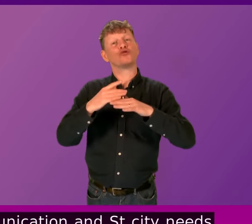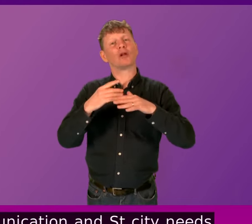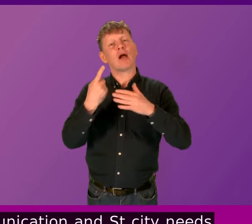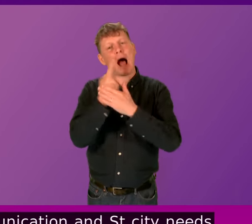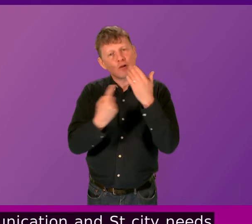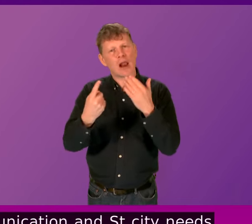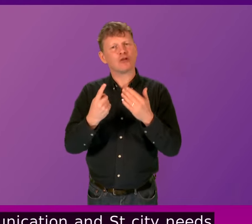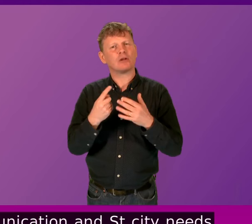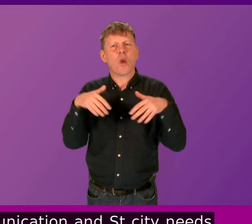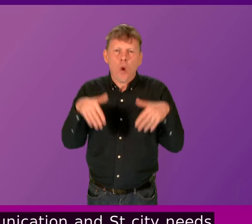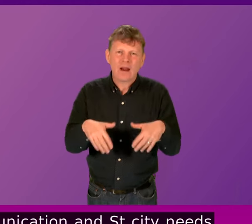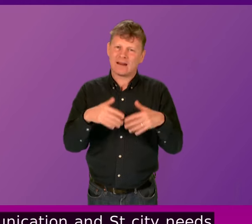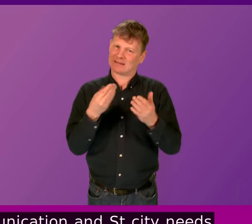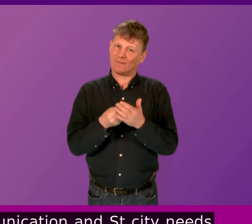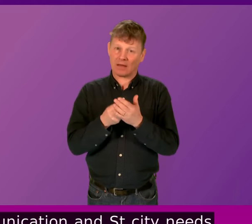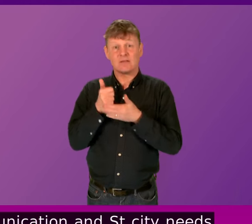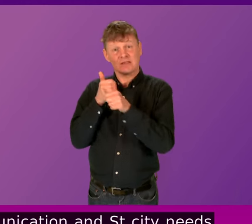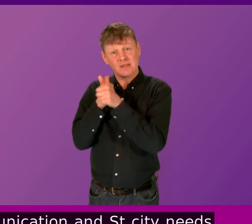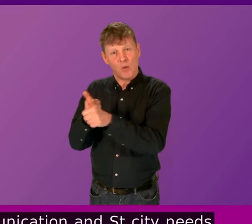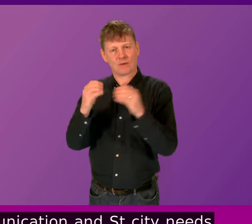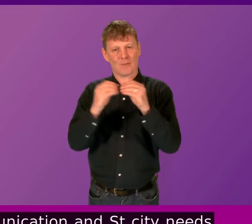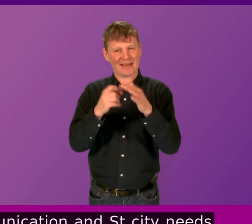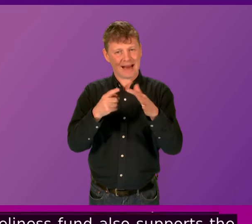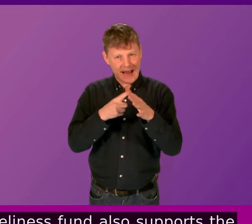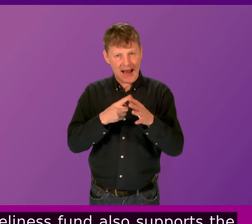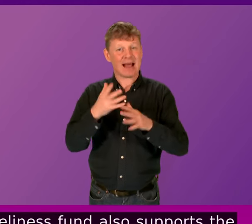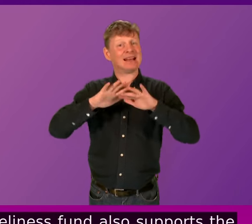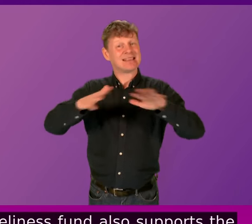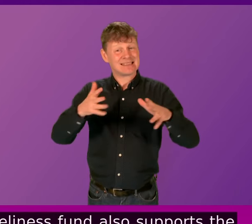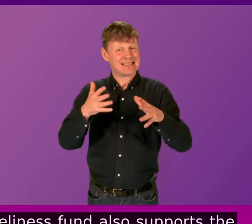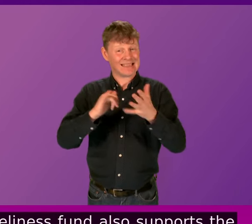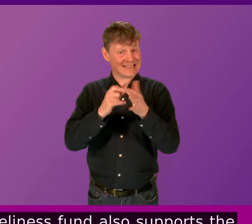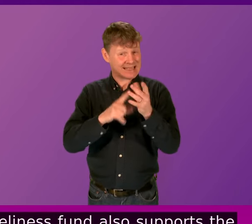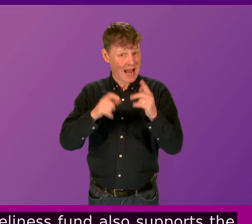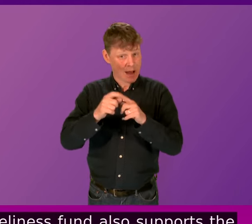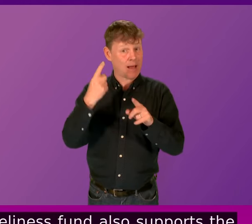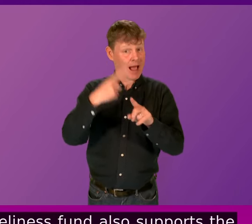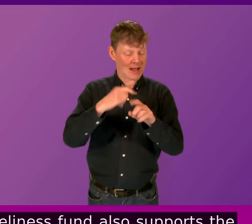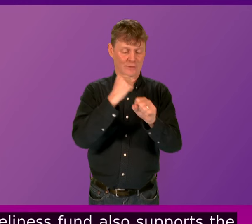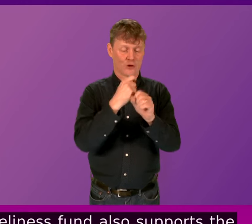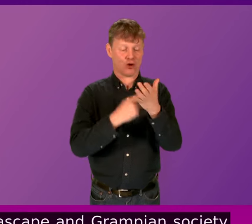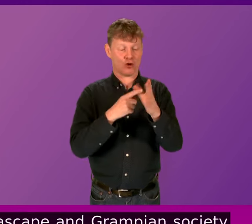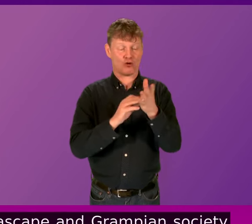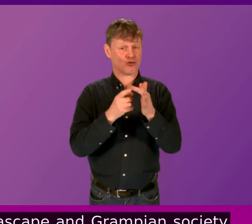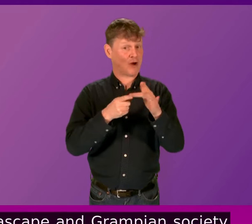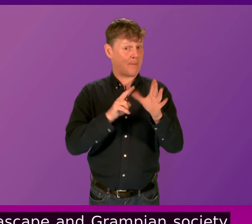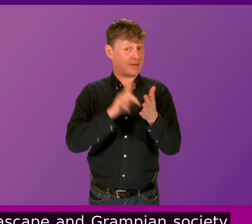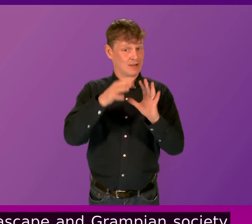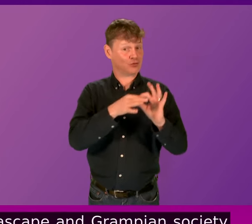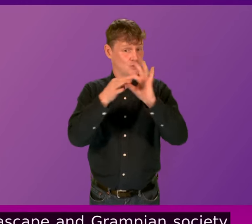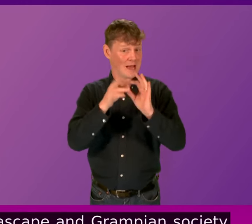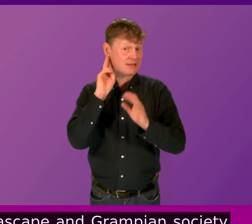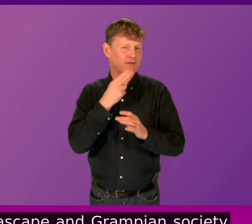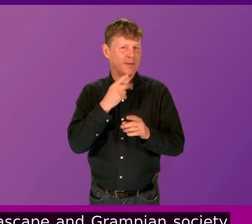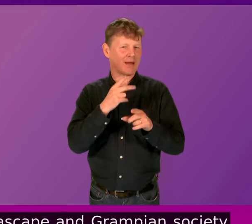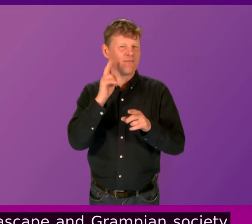also supports the British Deaf Association, Seascape and Grampian Society for the Blind to reduce isolation and loneliness for people